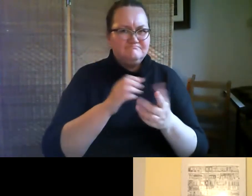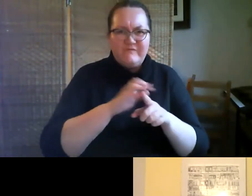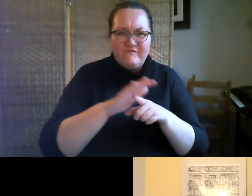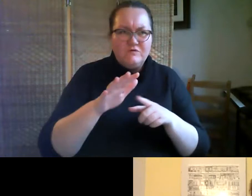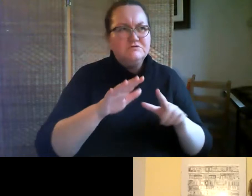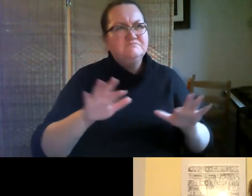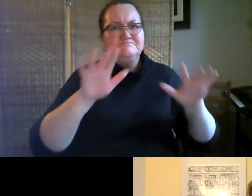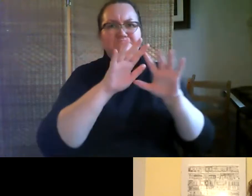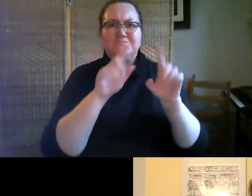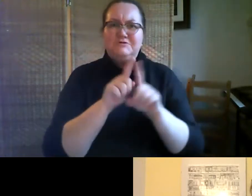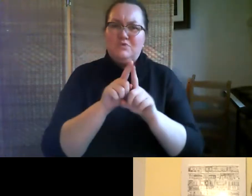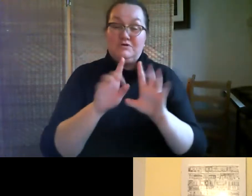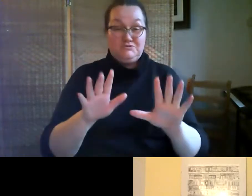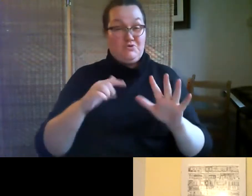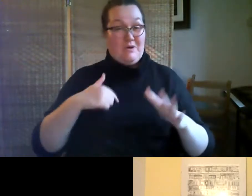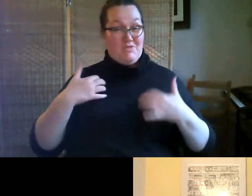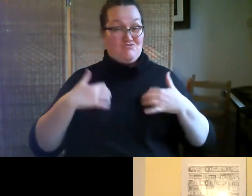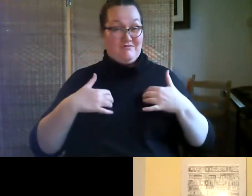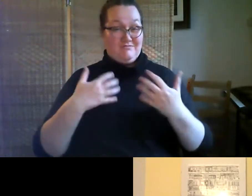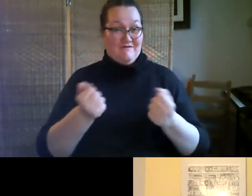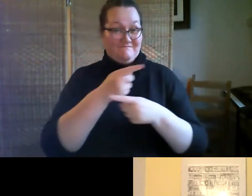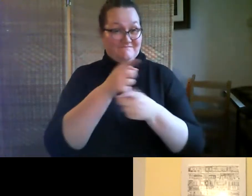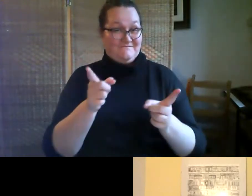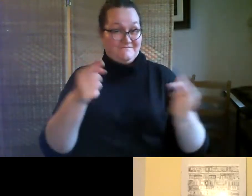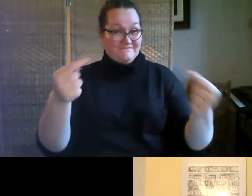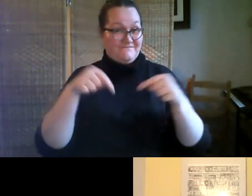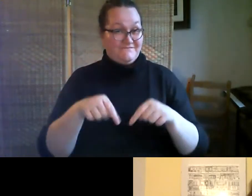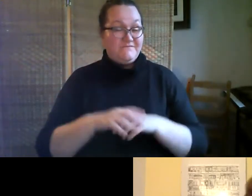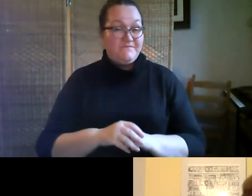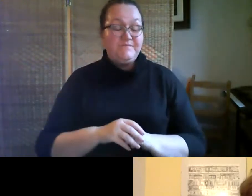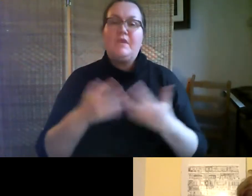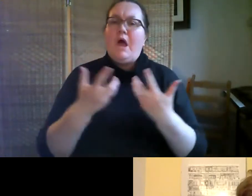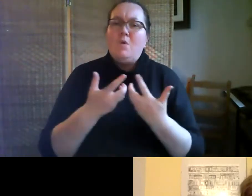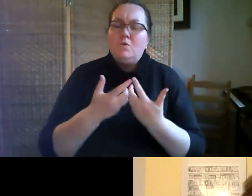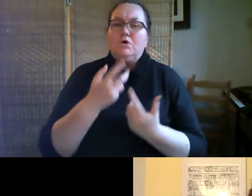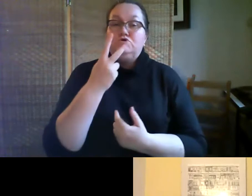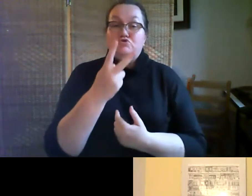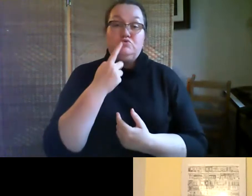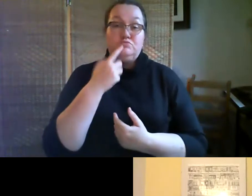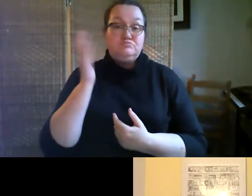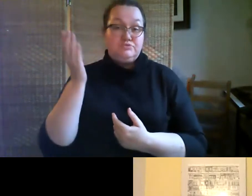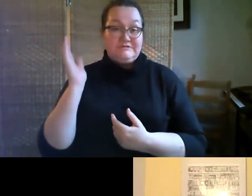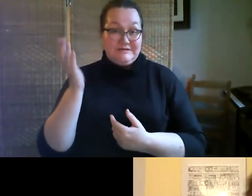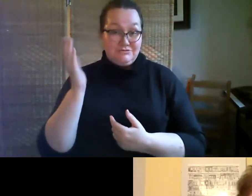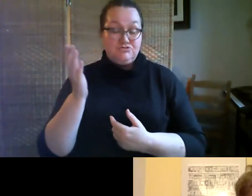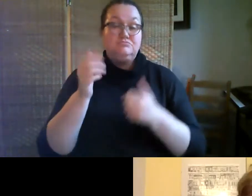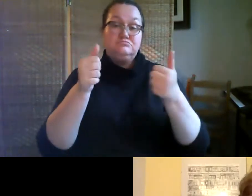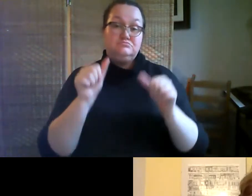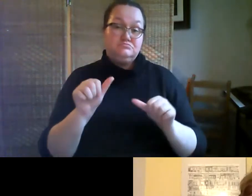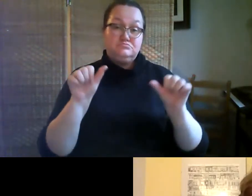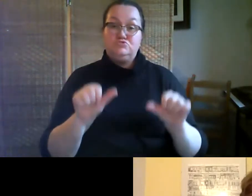have everyone here. The way it'll work is we'll have 2 presentations followed by a short break.